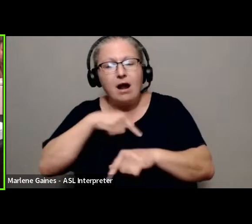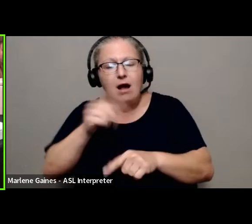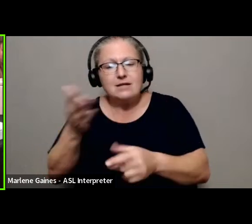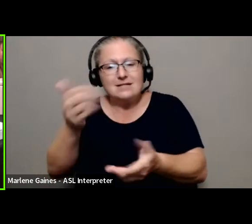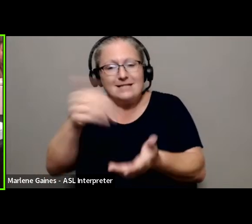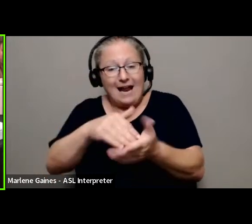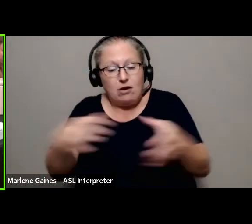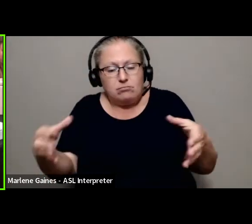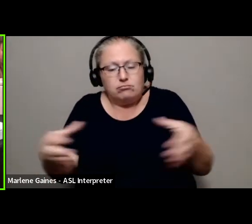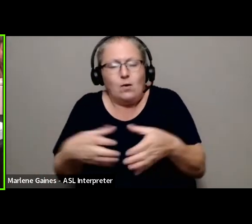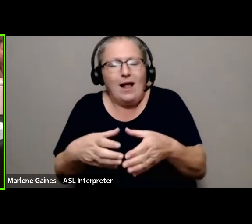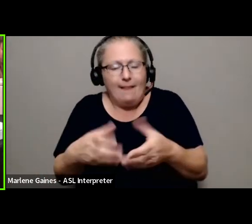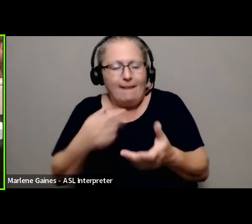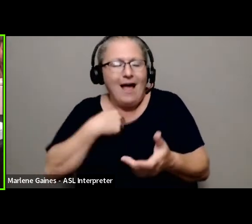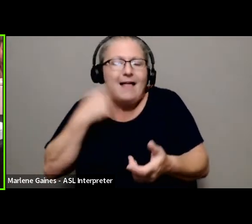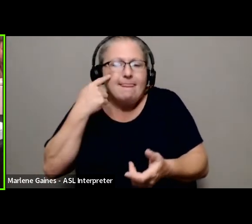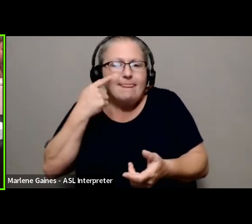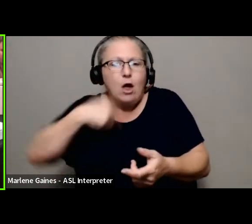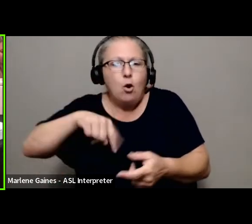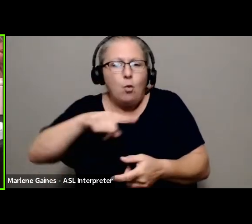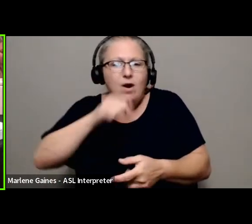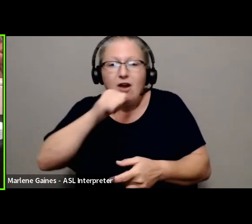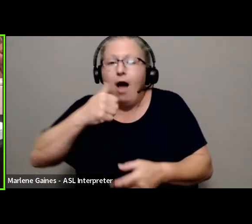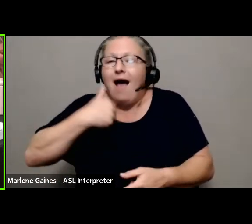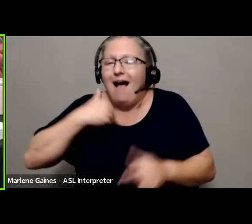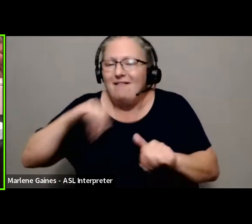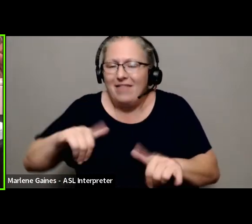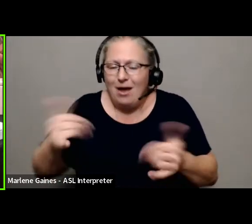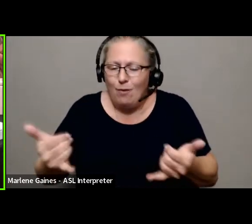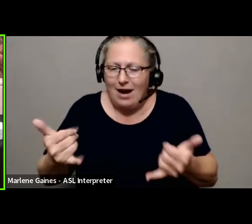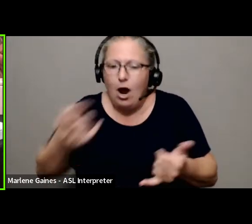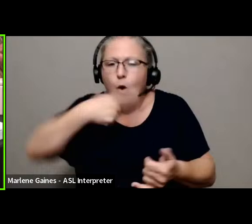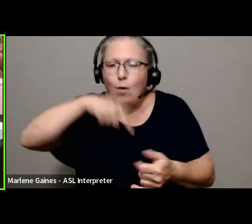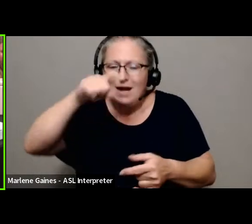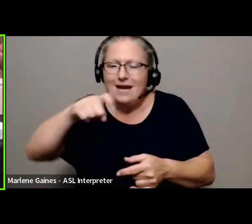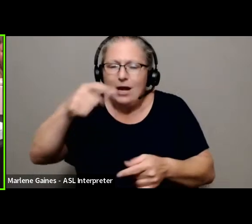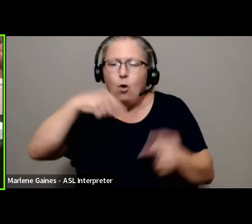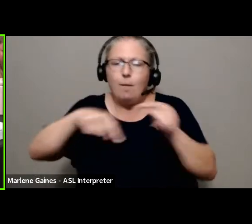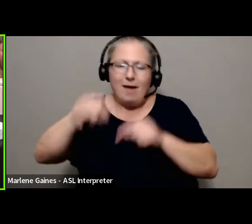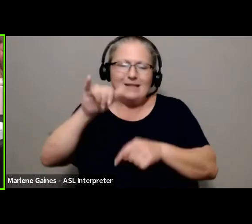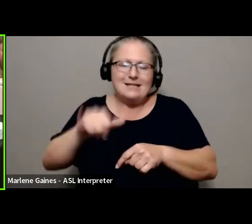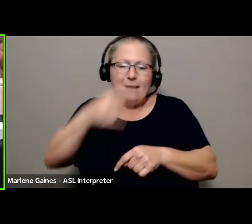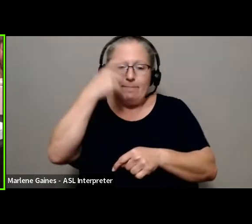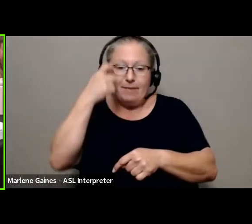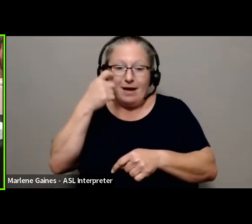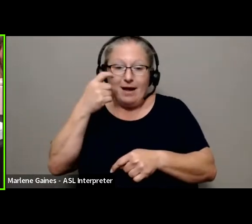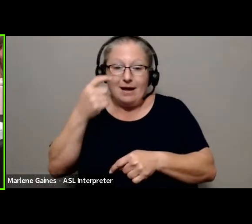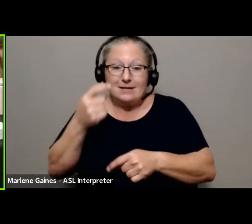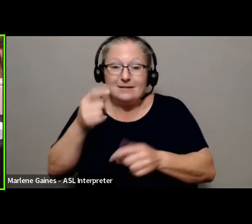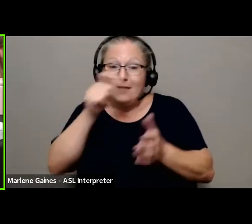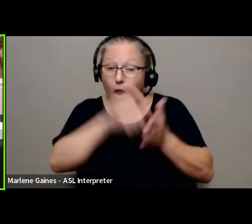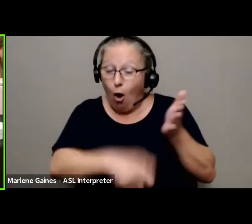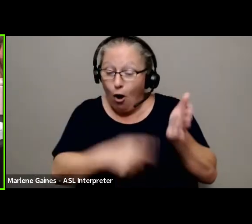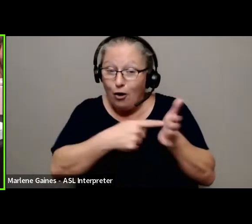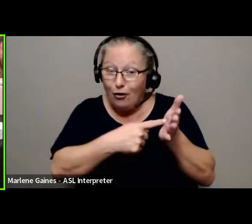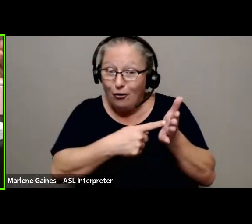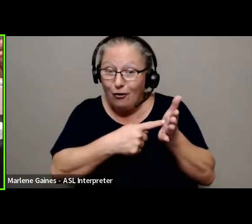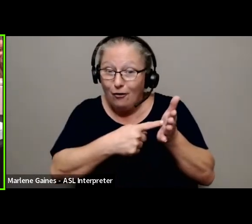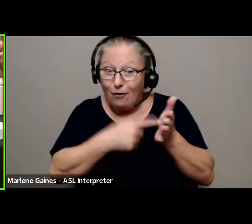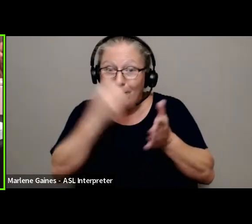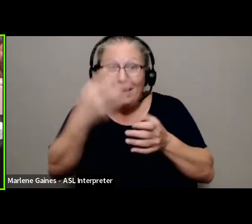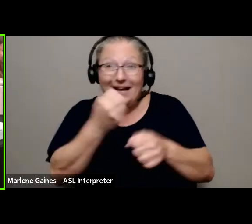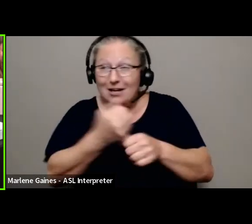us together. And I think we've kind of not have that right now. And we need to go back to that because, again, going back to this article that you wrote years